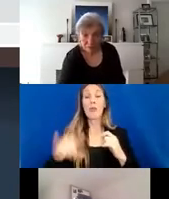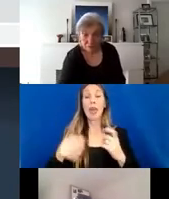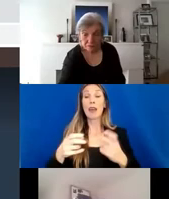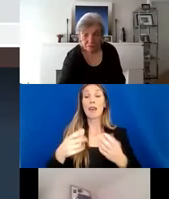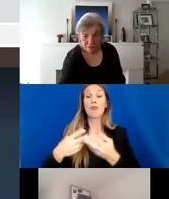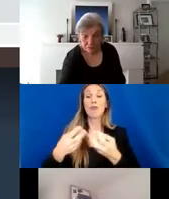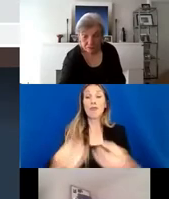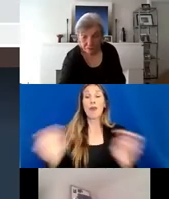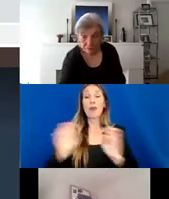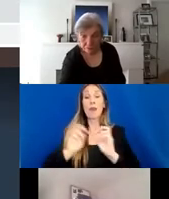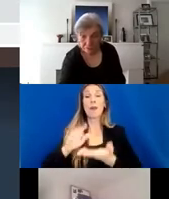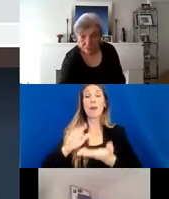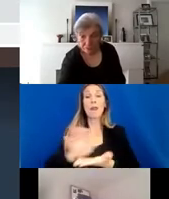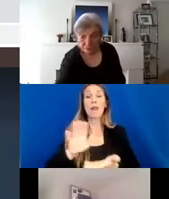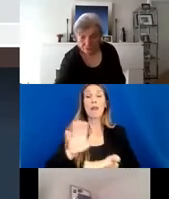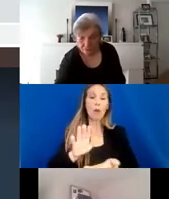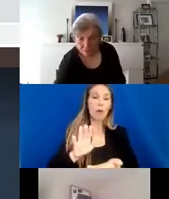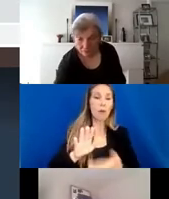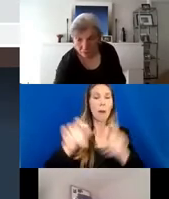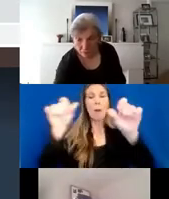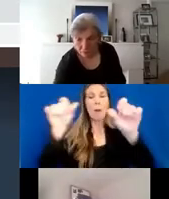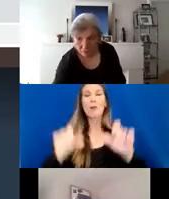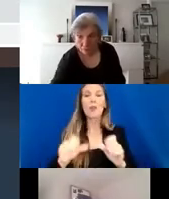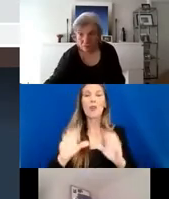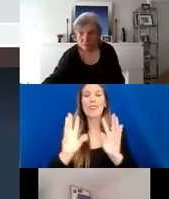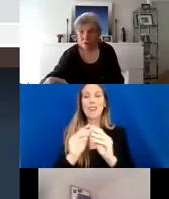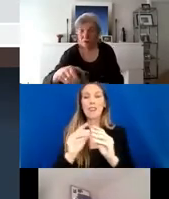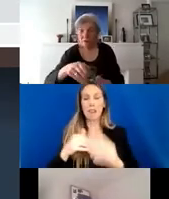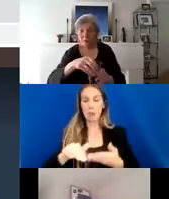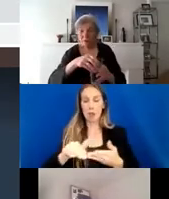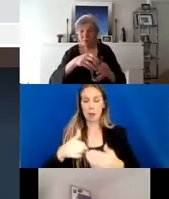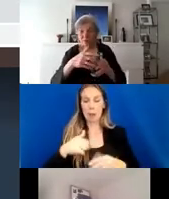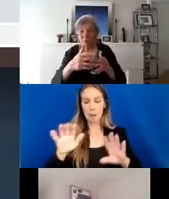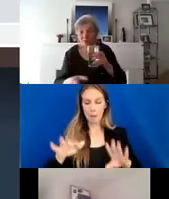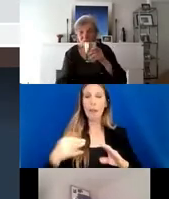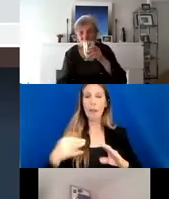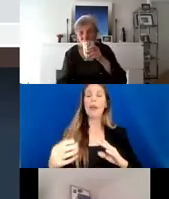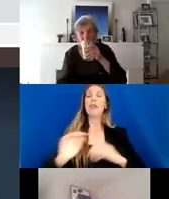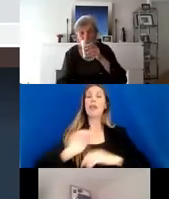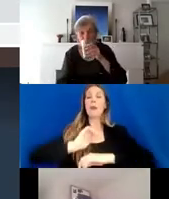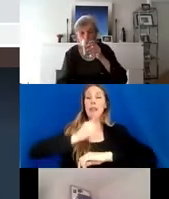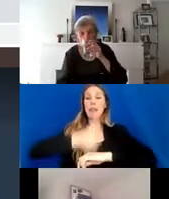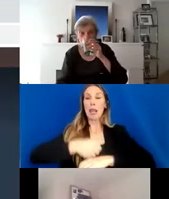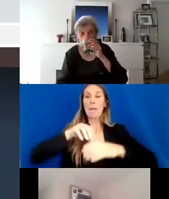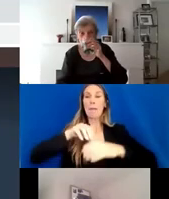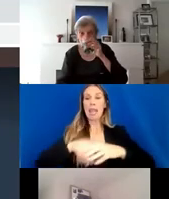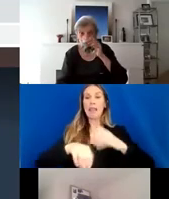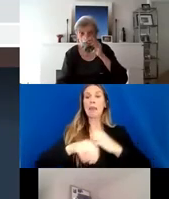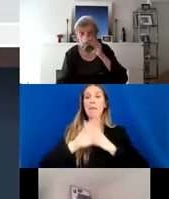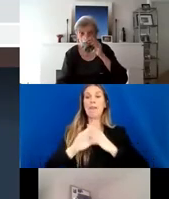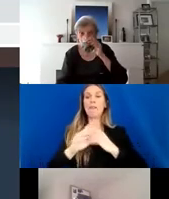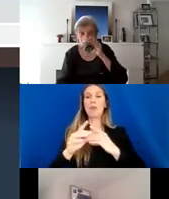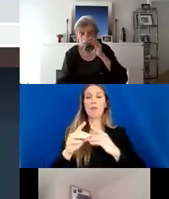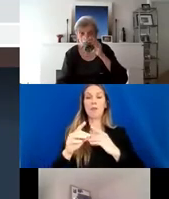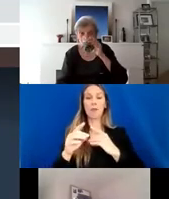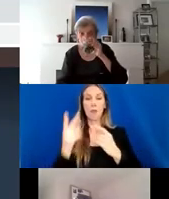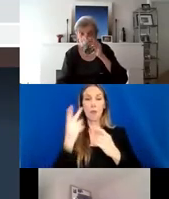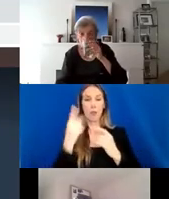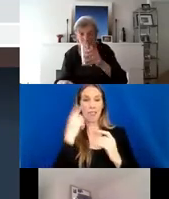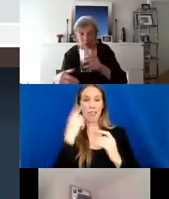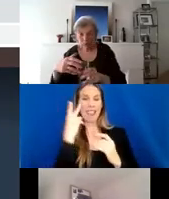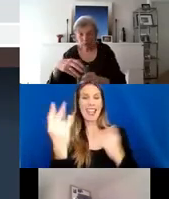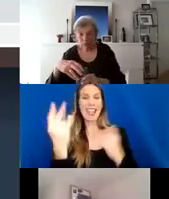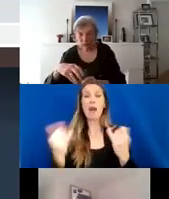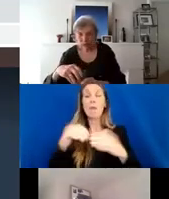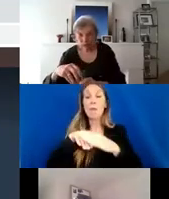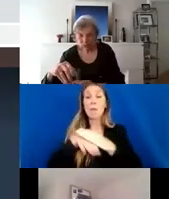sessions, poster sessions, those will function in the platform that we are showing now. But as Felice mentioned, when you enter the room,